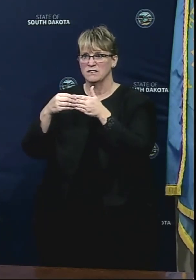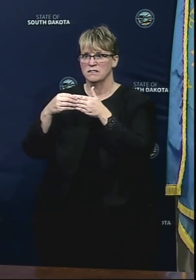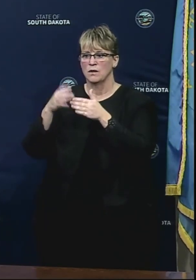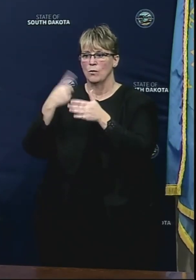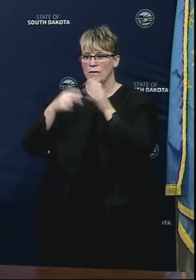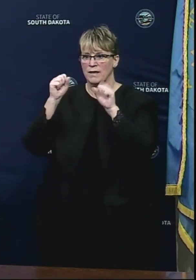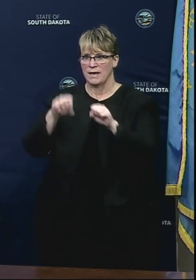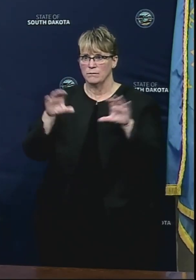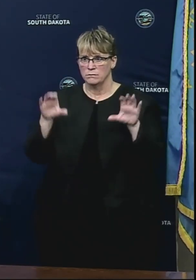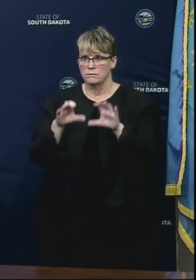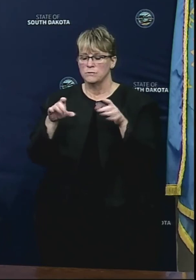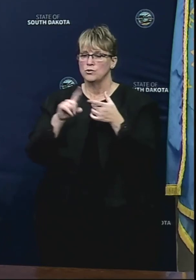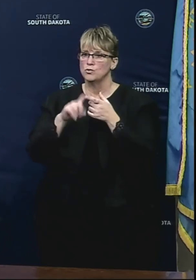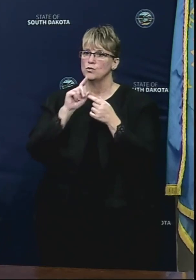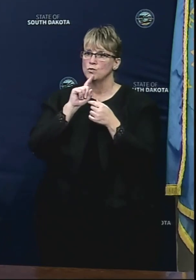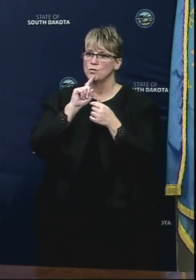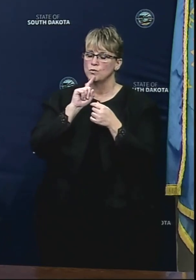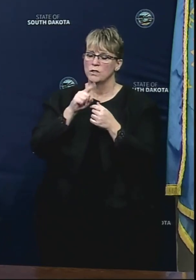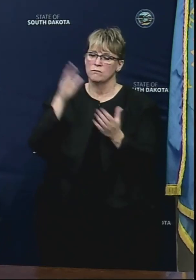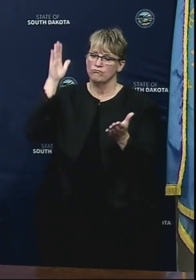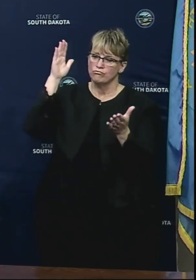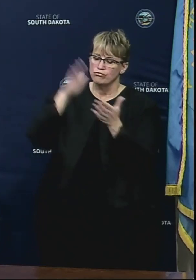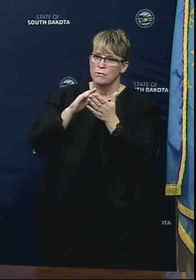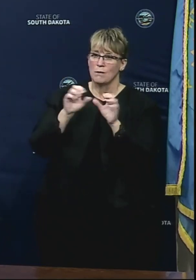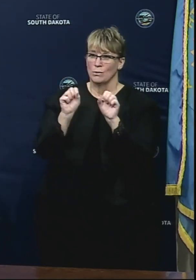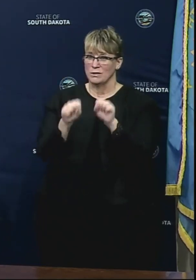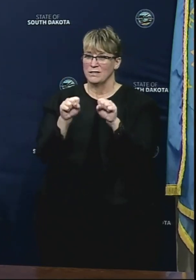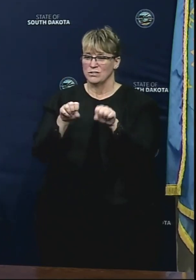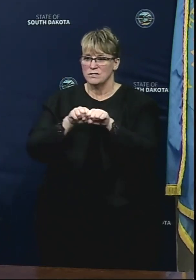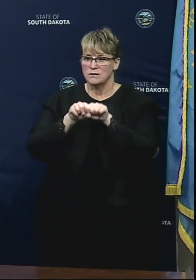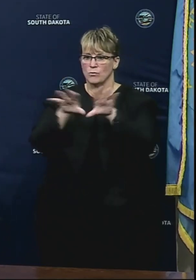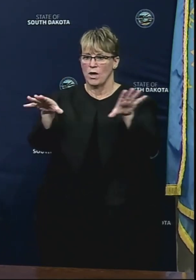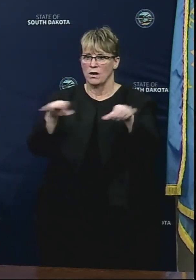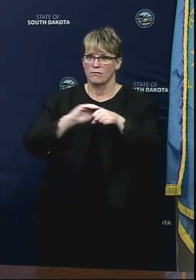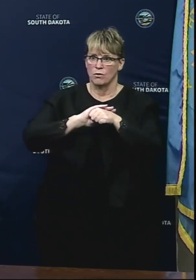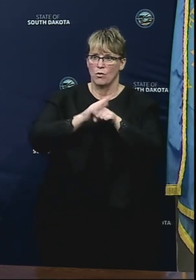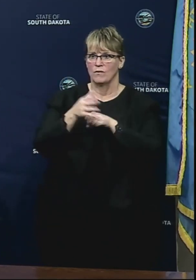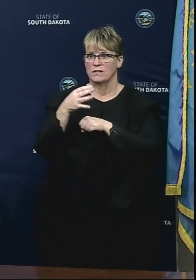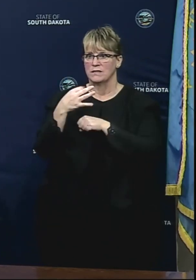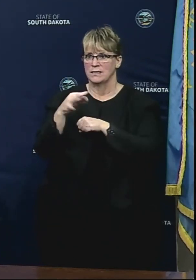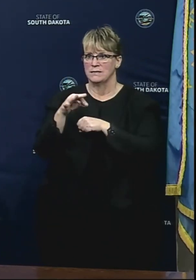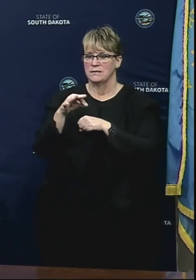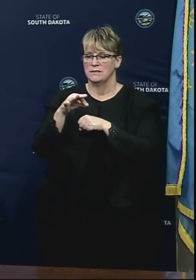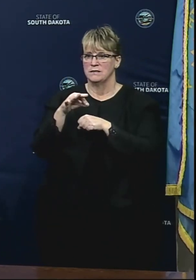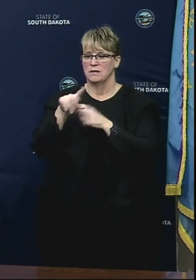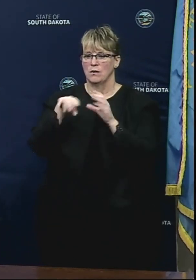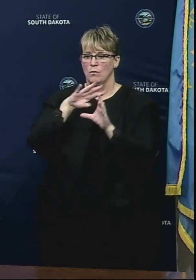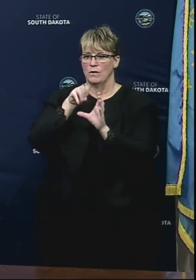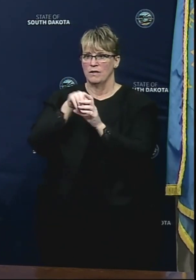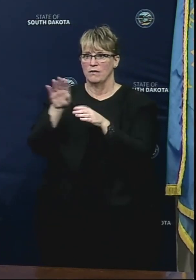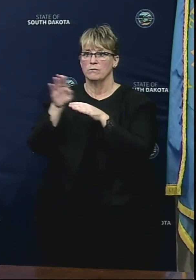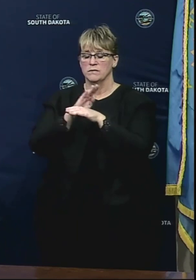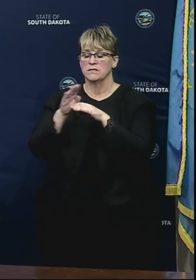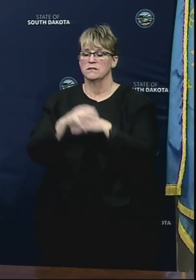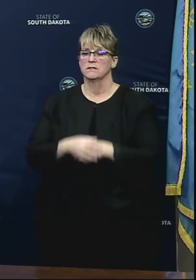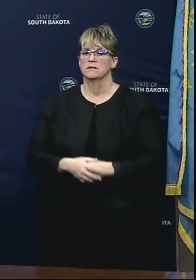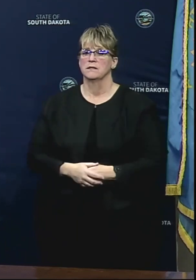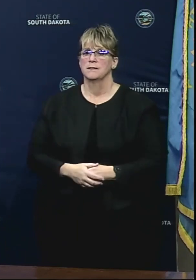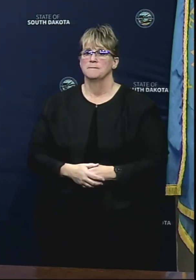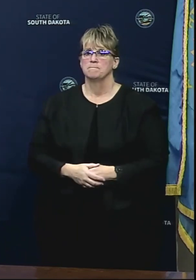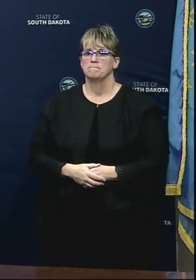they can be doing to really reduce any potential spread of COVID-19 within their facilities.